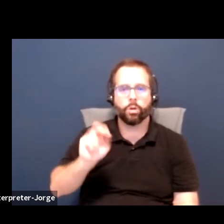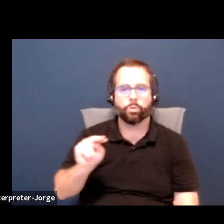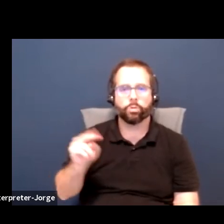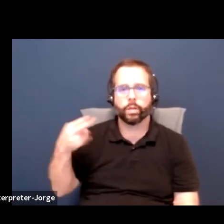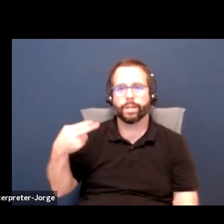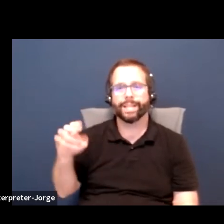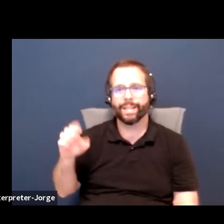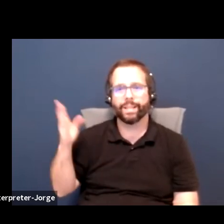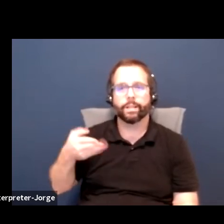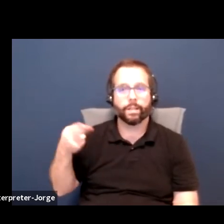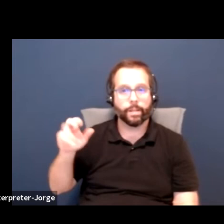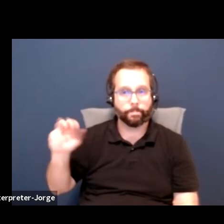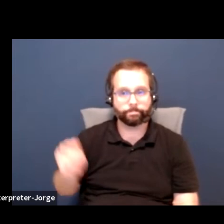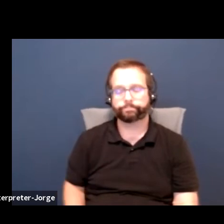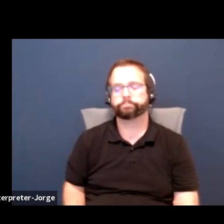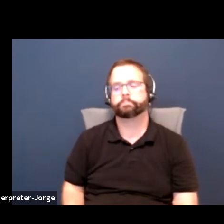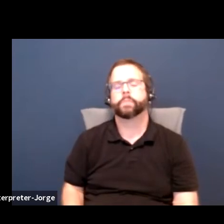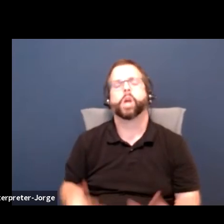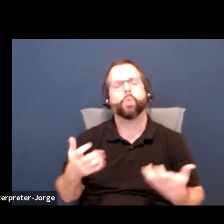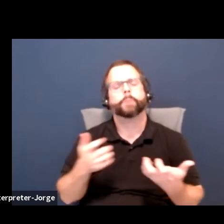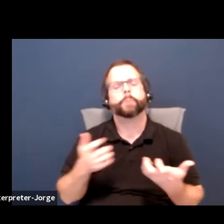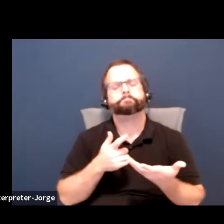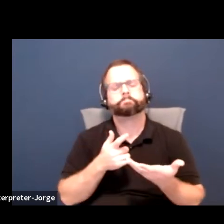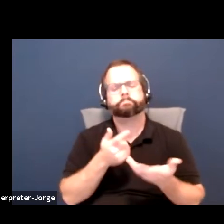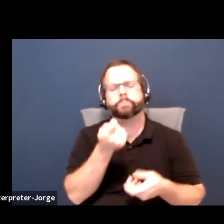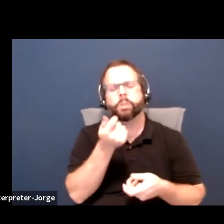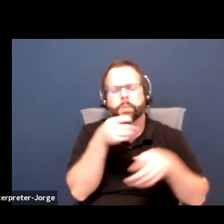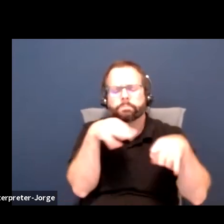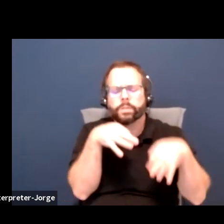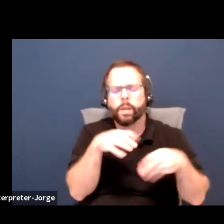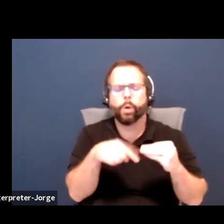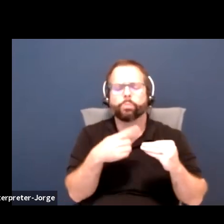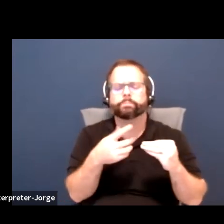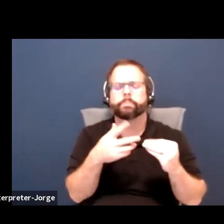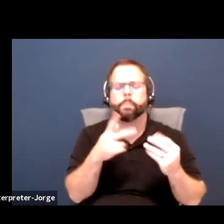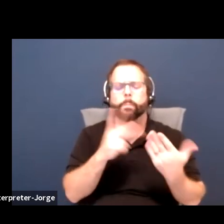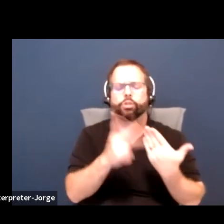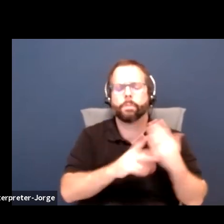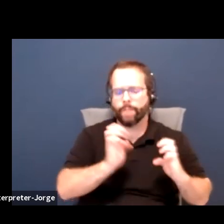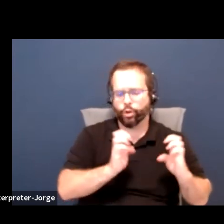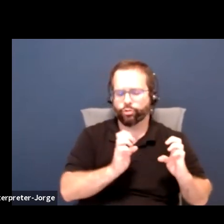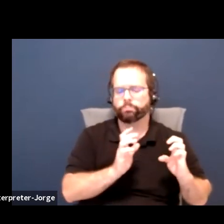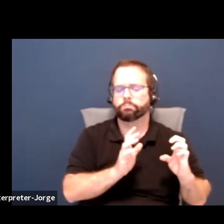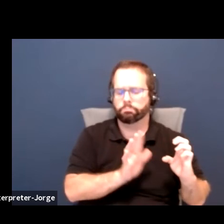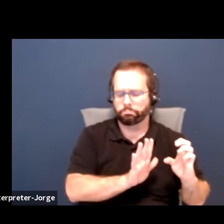time just talking specifically about program evaluation. And, we've talked about program design,